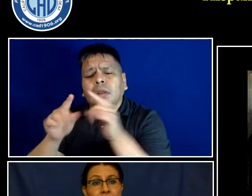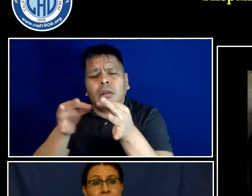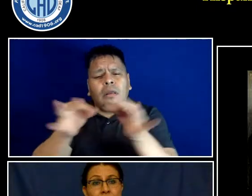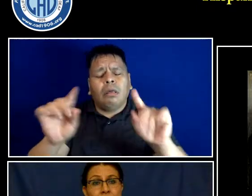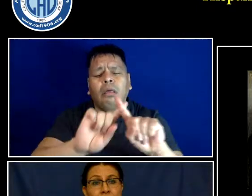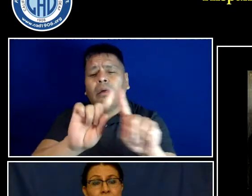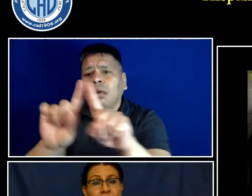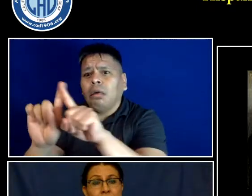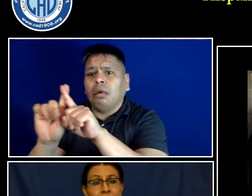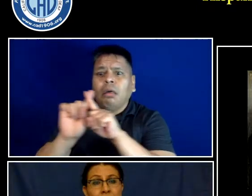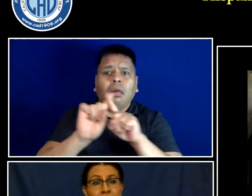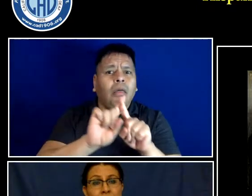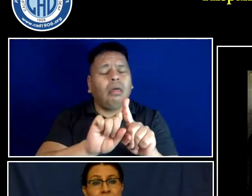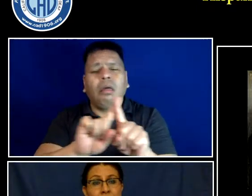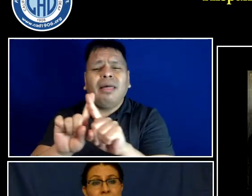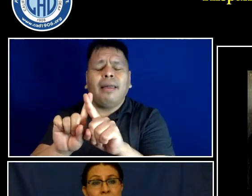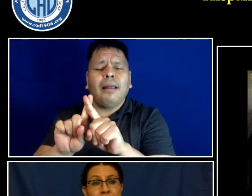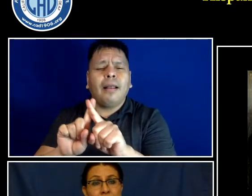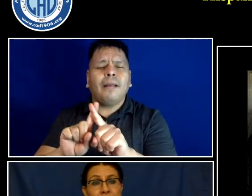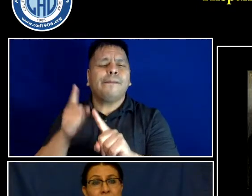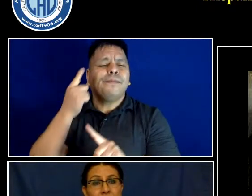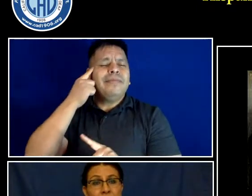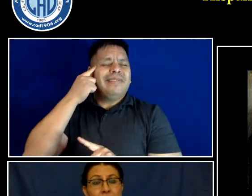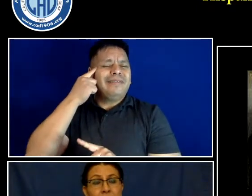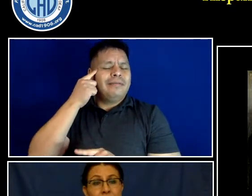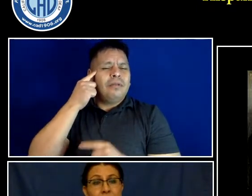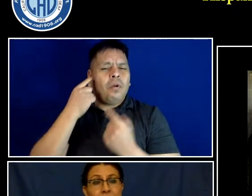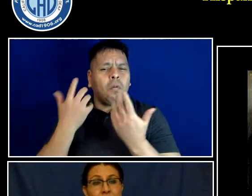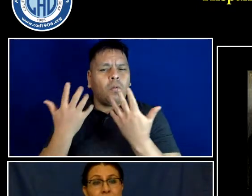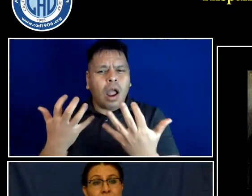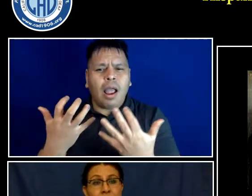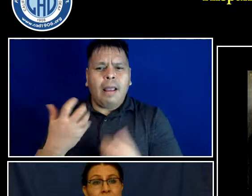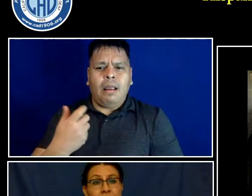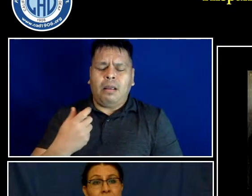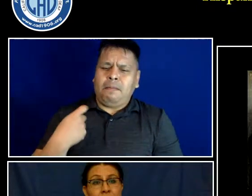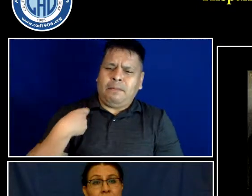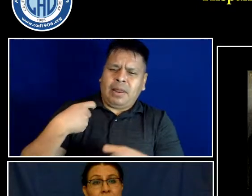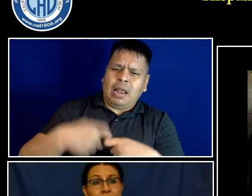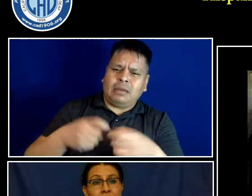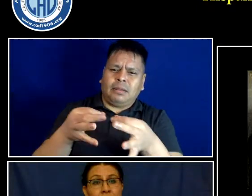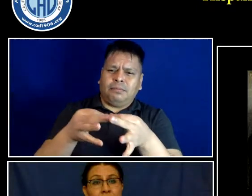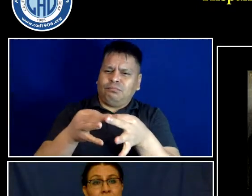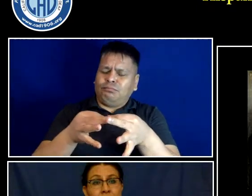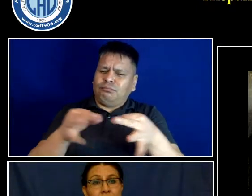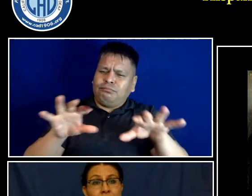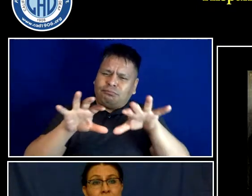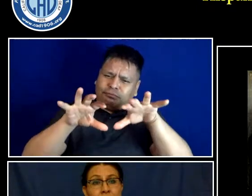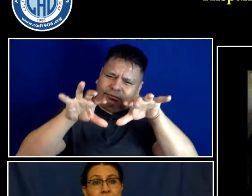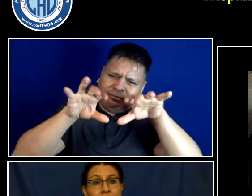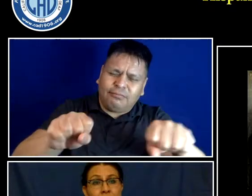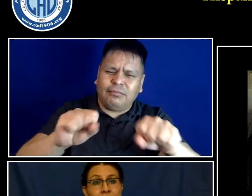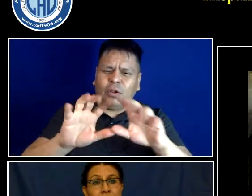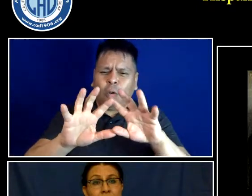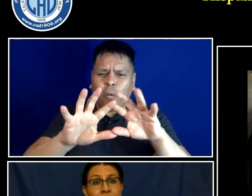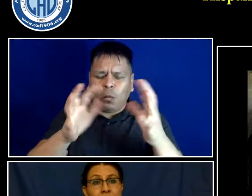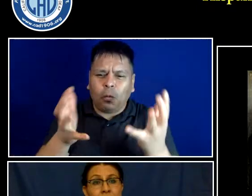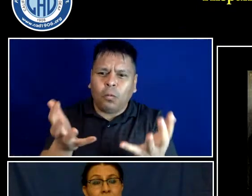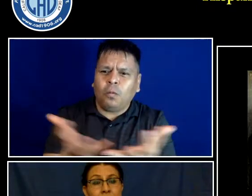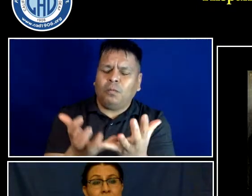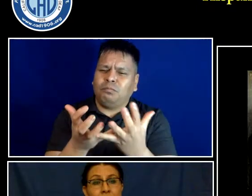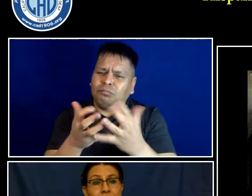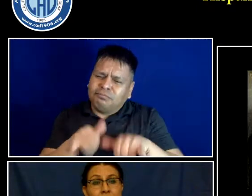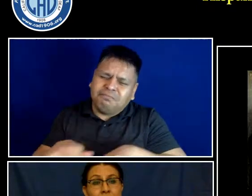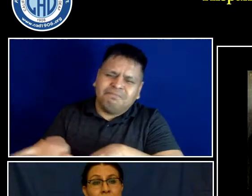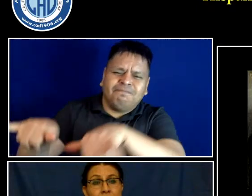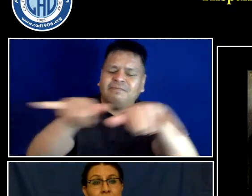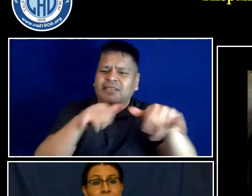for the Spanish language. Now, of course, at that time, Europe had a variety of languages. And so what they